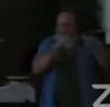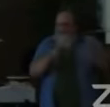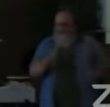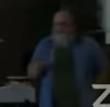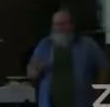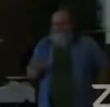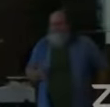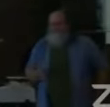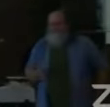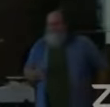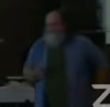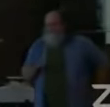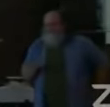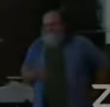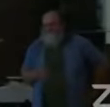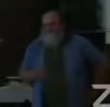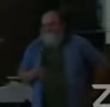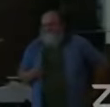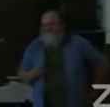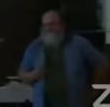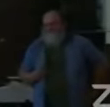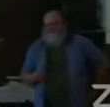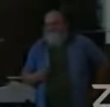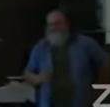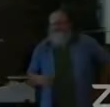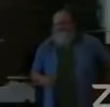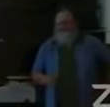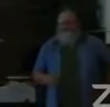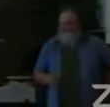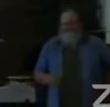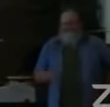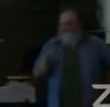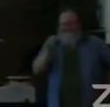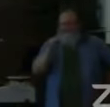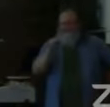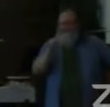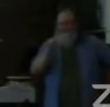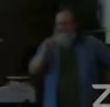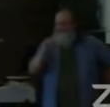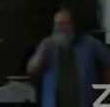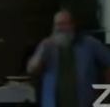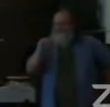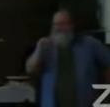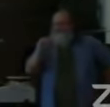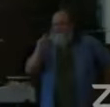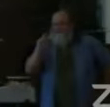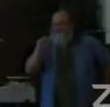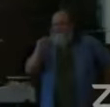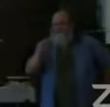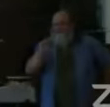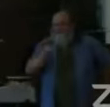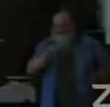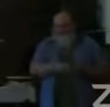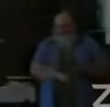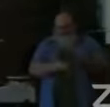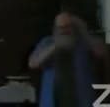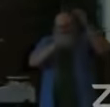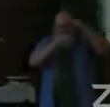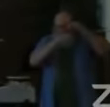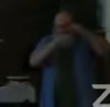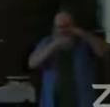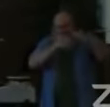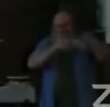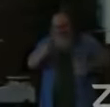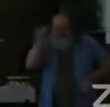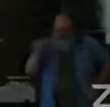right. Oh, too far. Go back. In Titus 1:2, in the hope of eternal life, which God, who does not